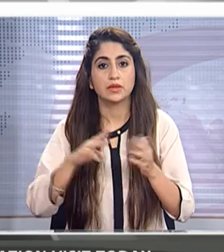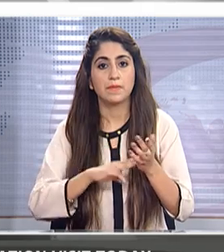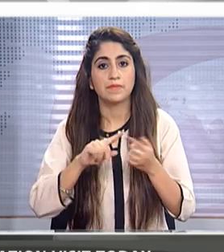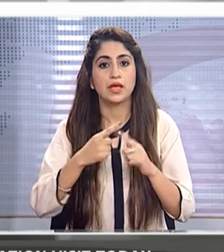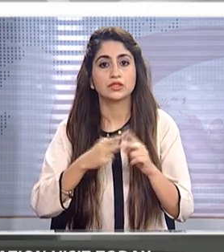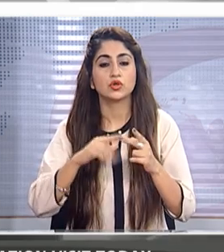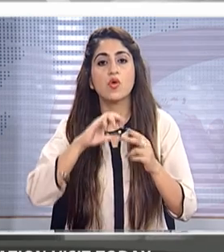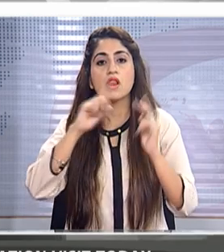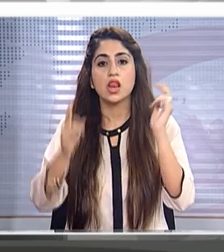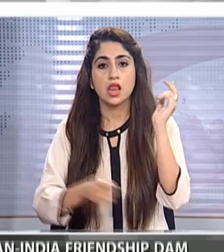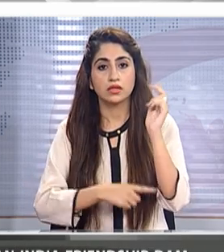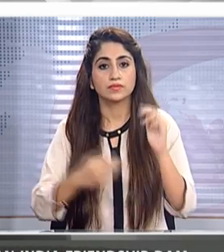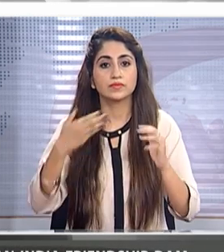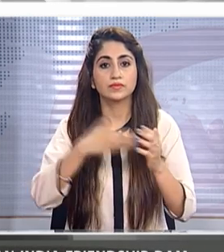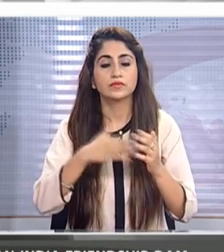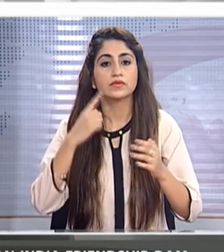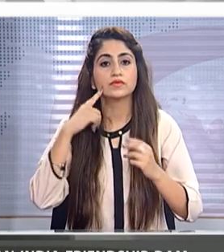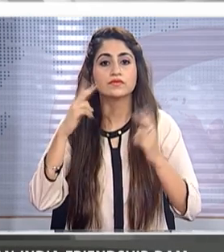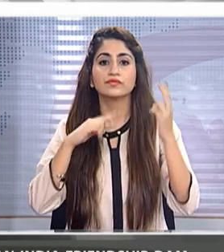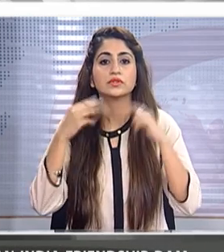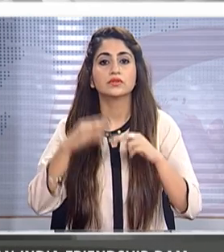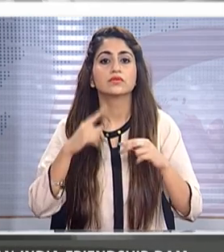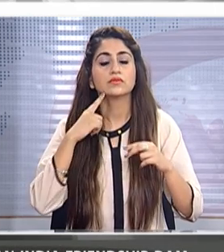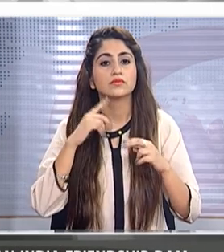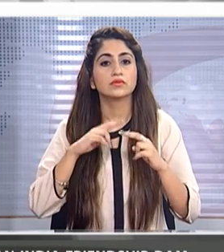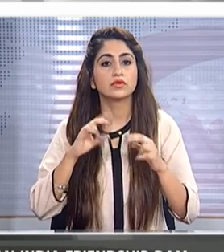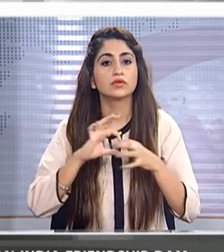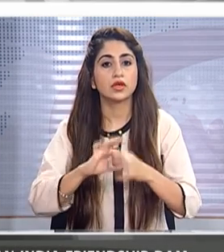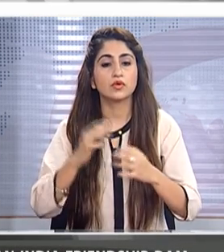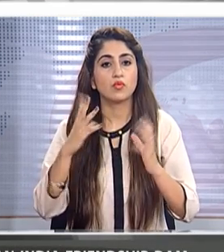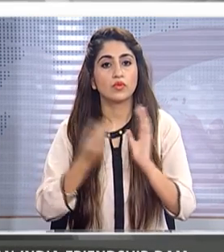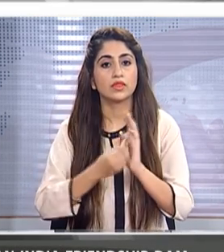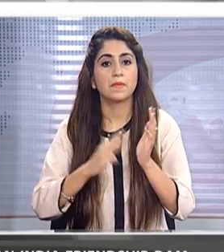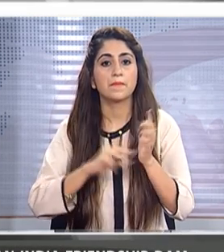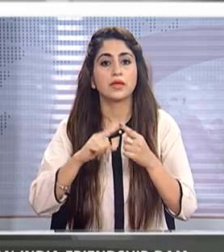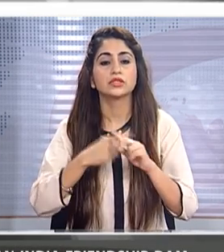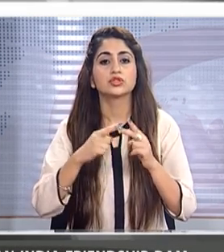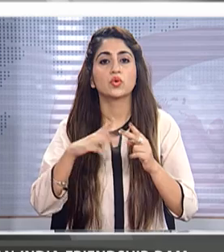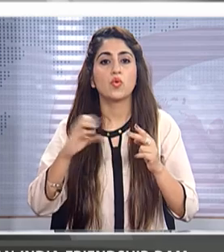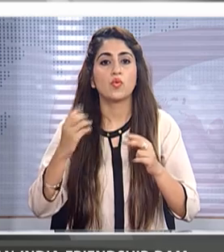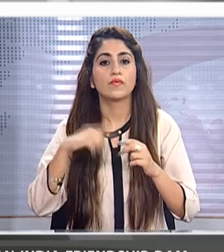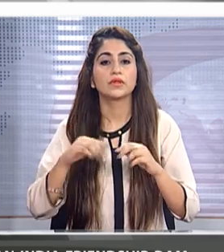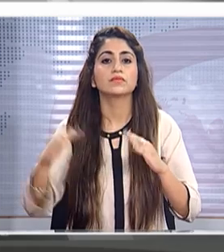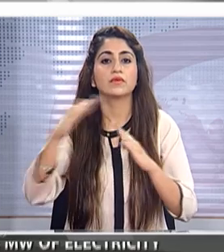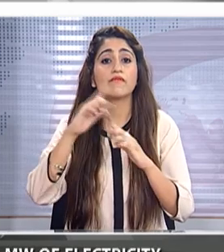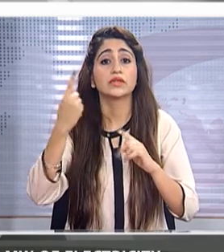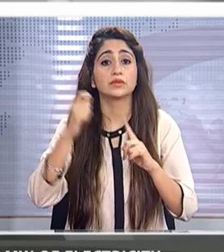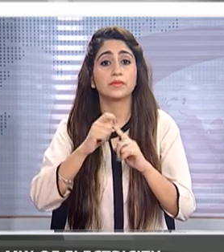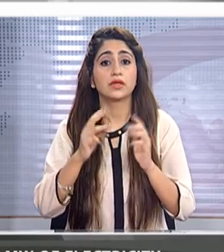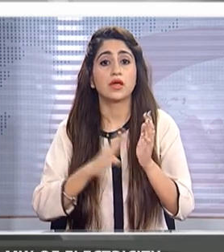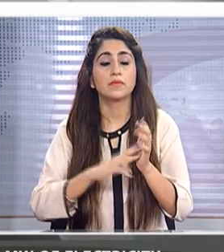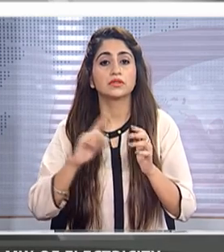last leg of his visit. The visit, which has substantial agenda to take partnership with Mexico to new heights, is the first prime